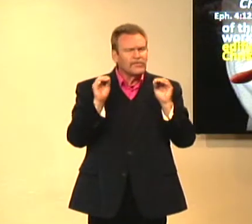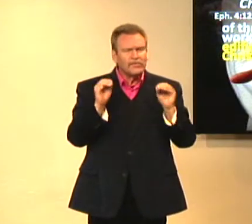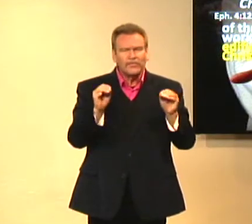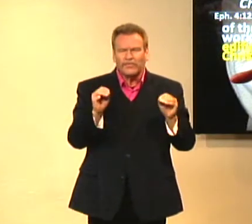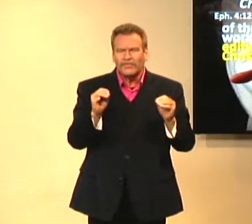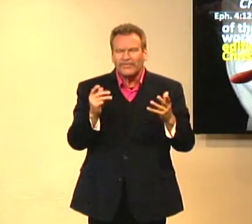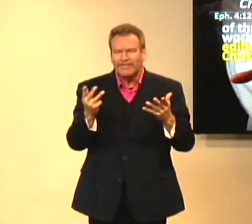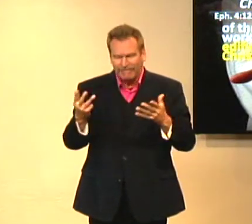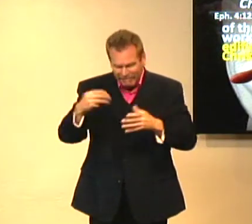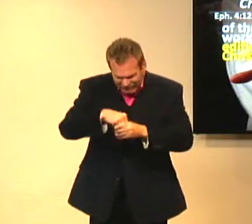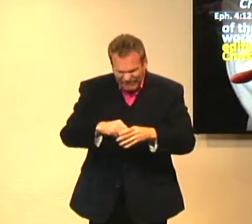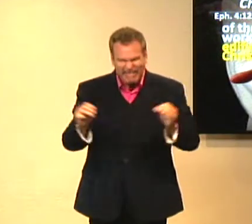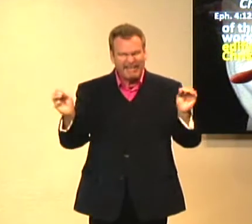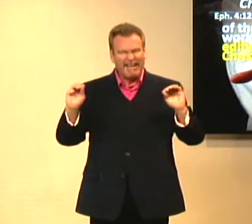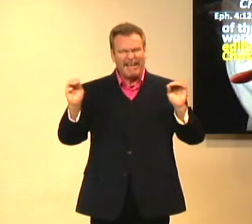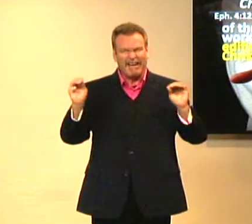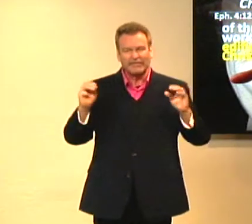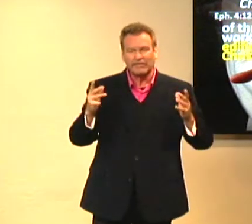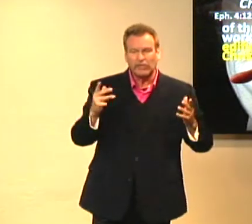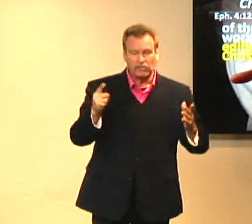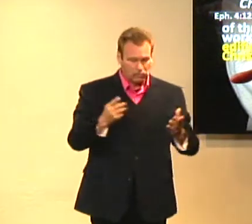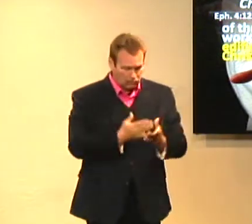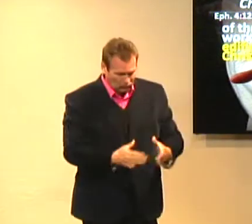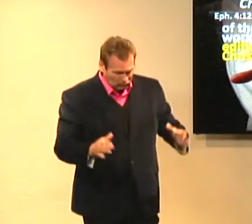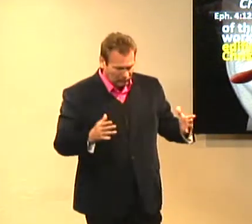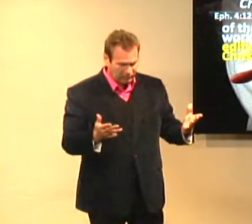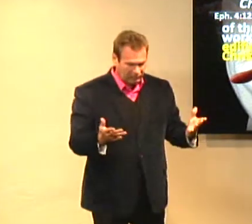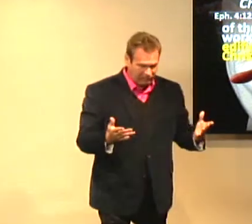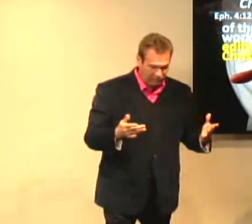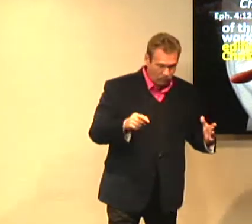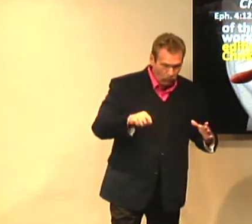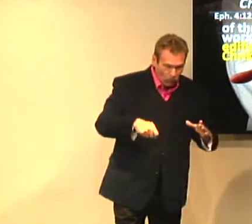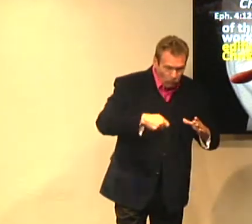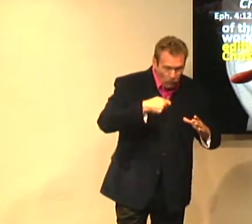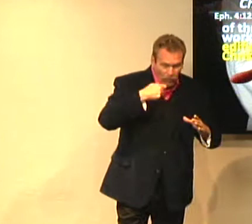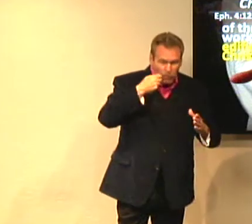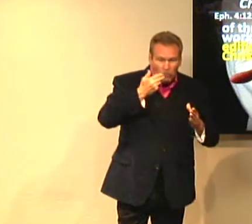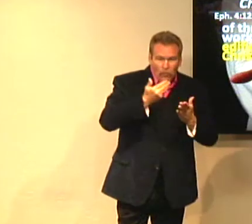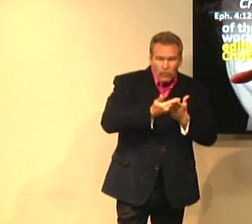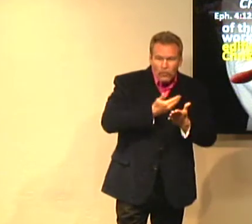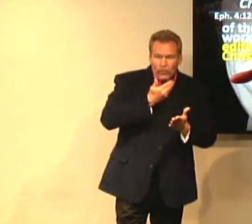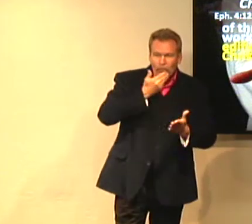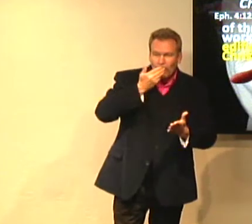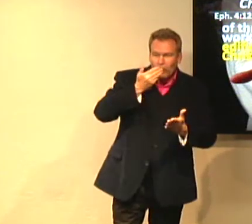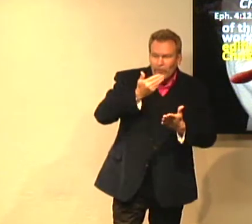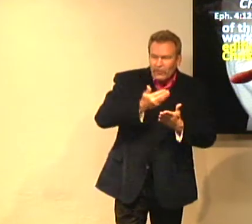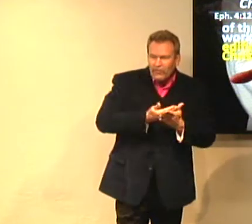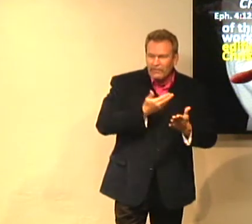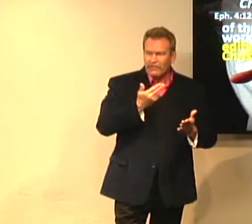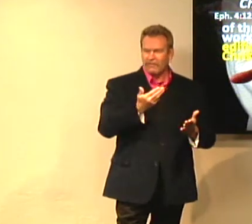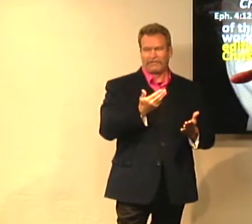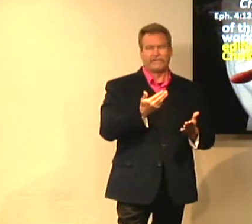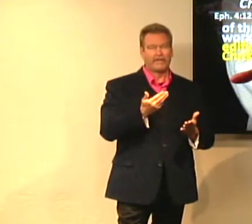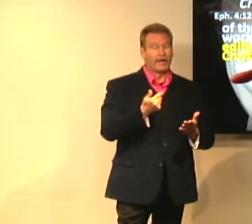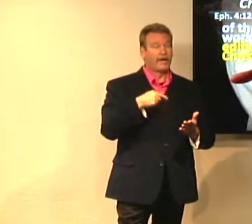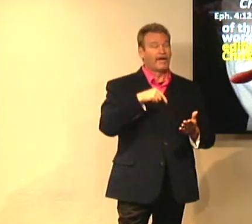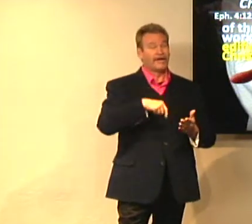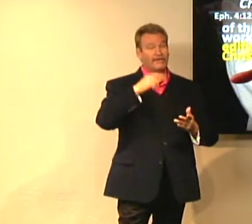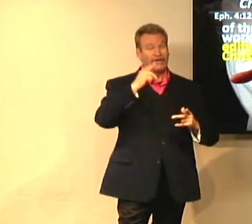But they didn't really have much meat. They didn't have any vegetables. But they had this great big vat. And then it smelled